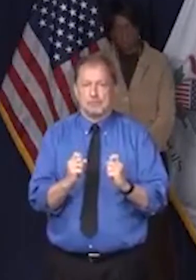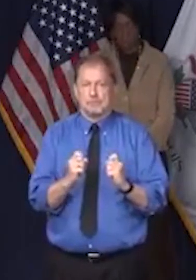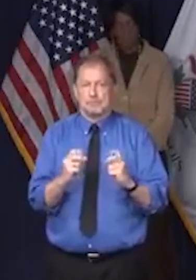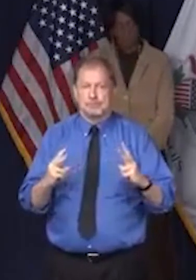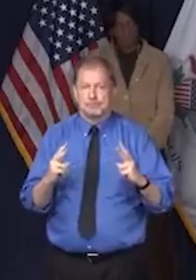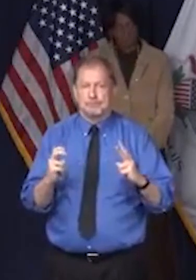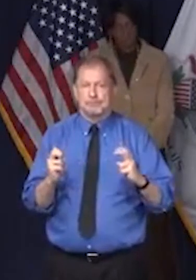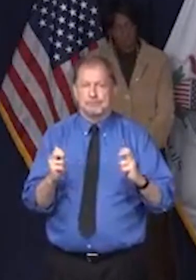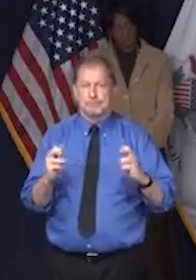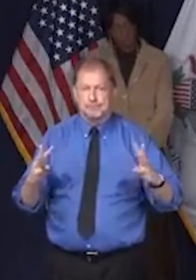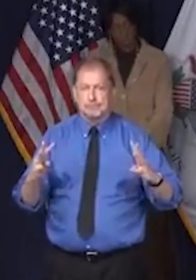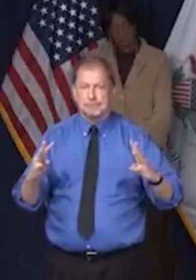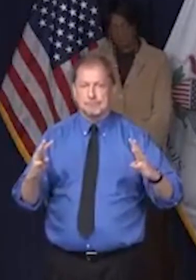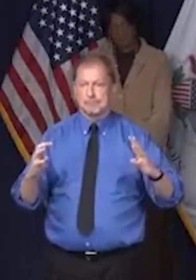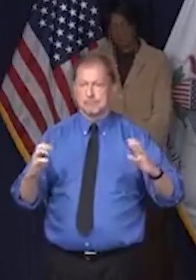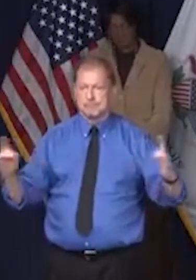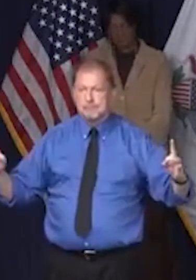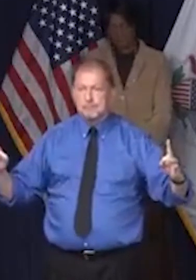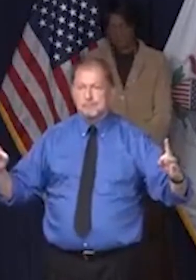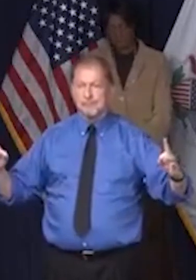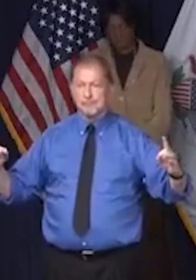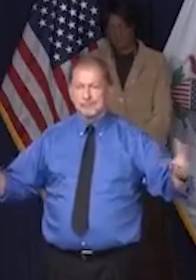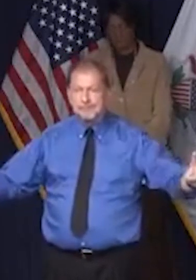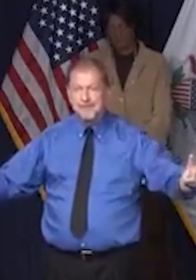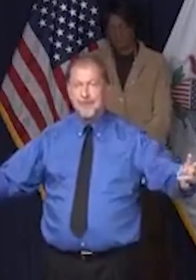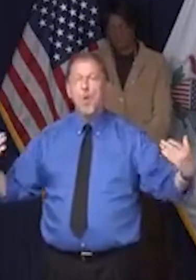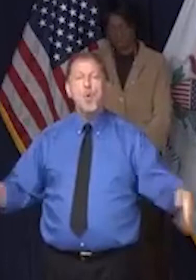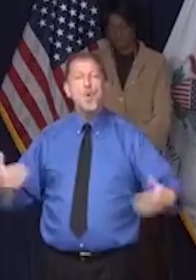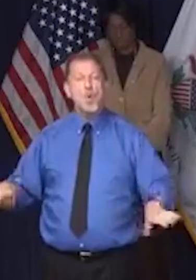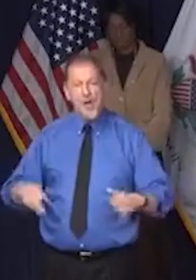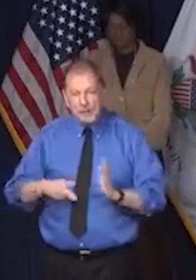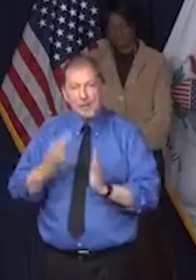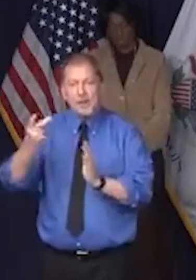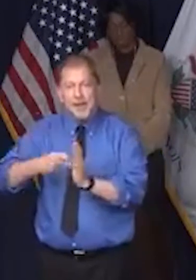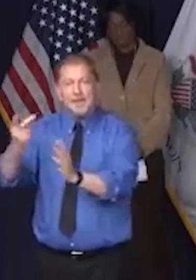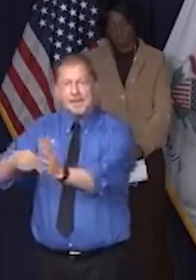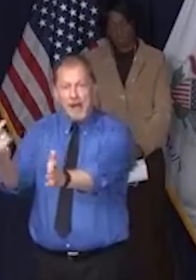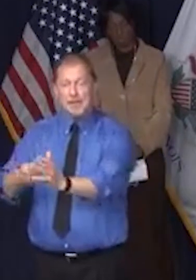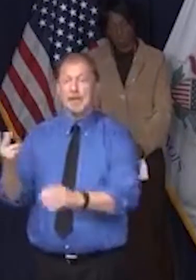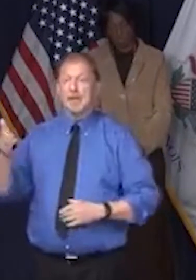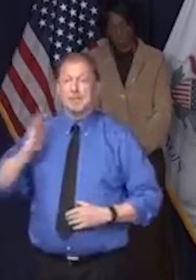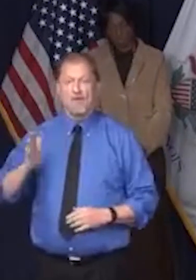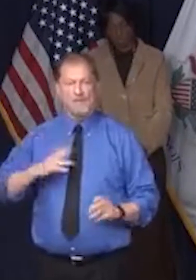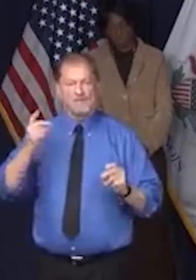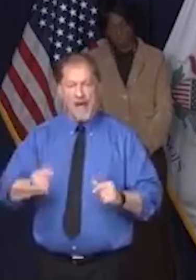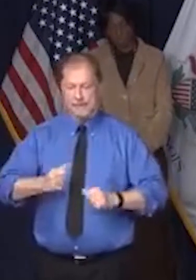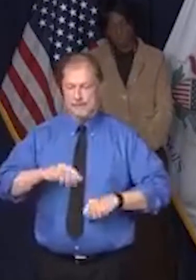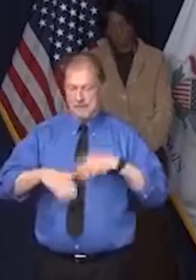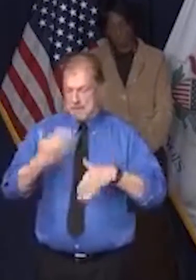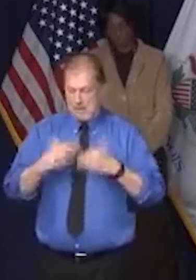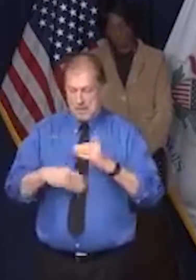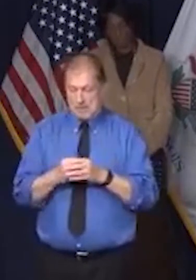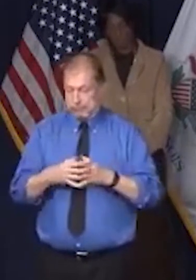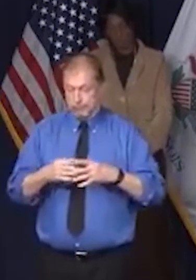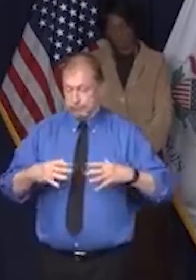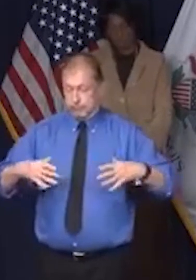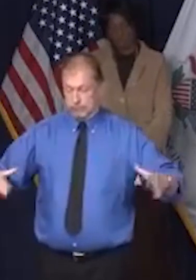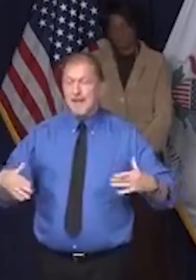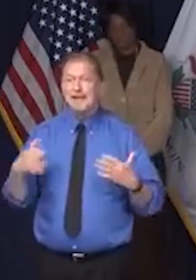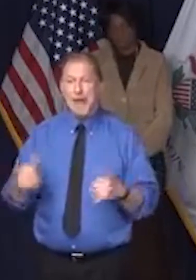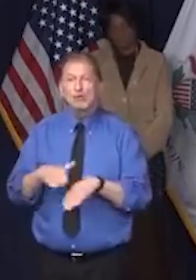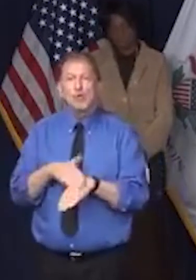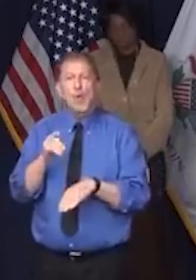than I reported the other day. It's actually increasing that doubling time, and that's a very good thing. That's a good